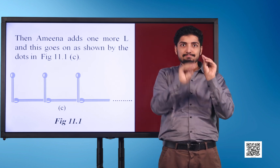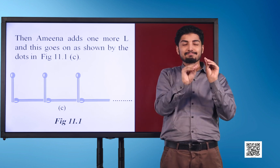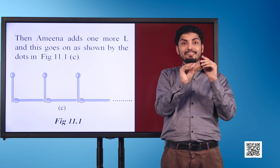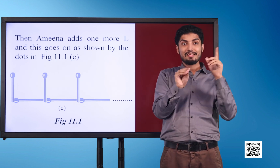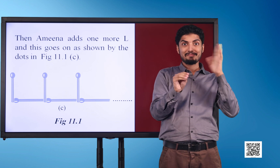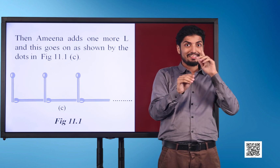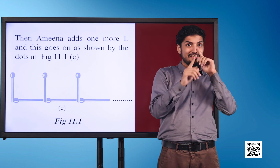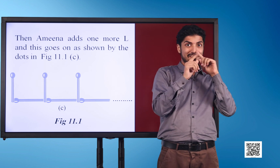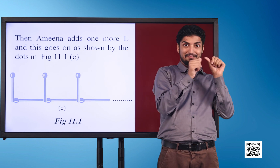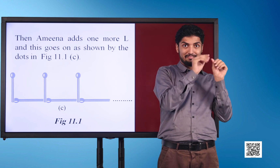11.1c.